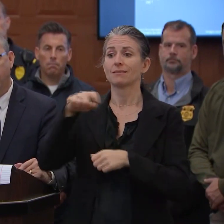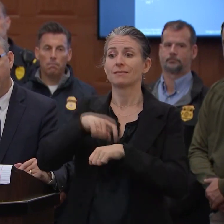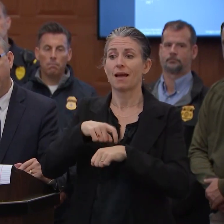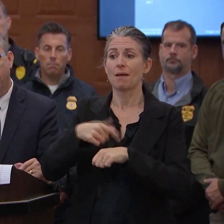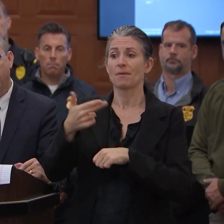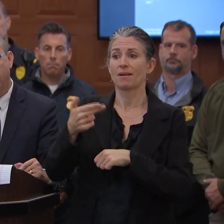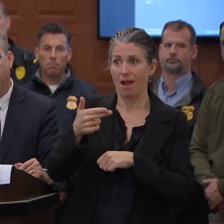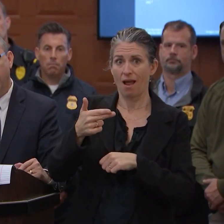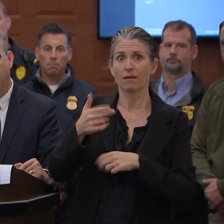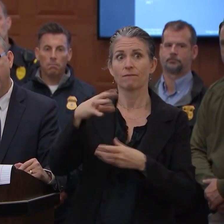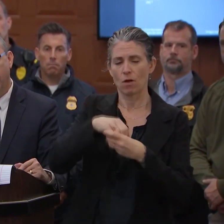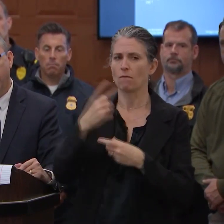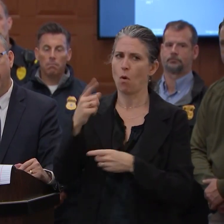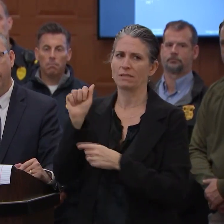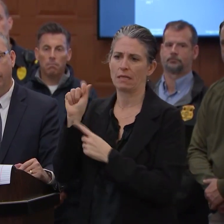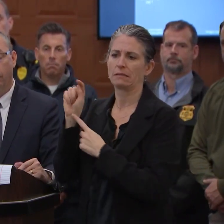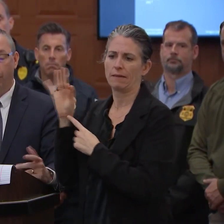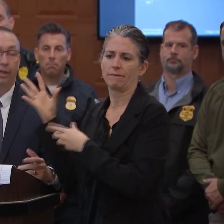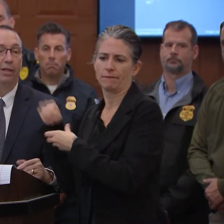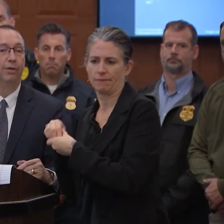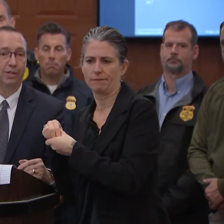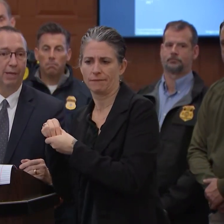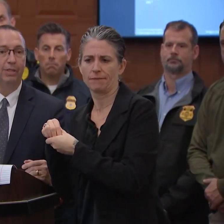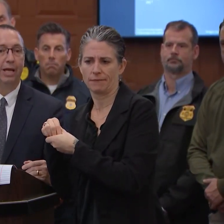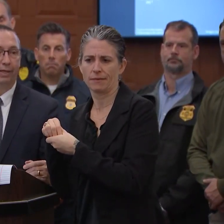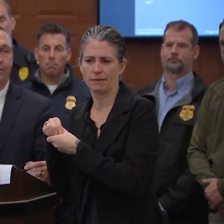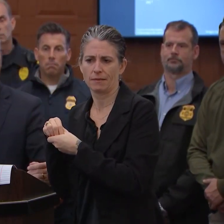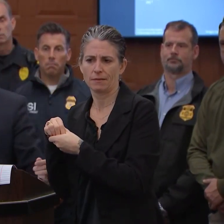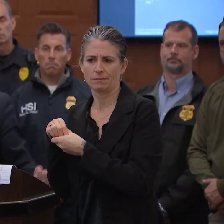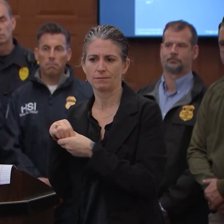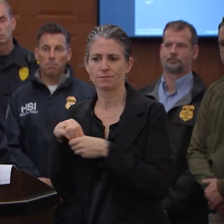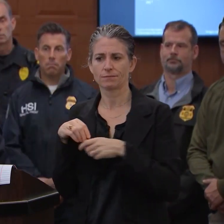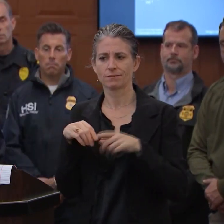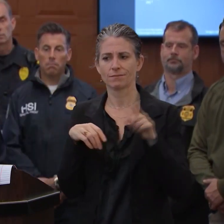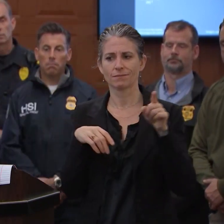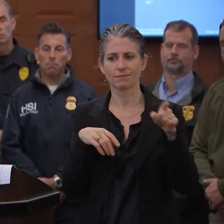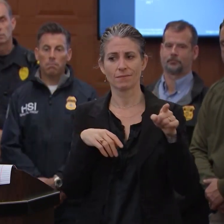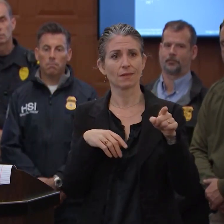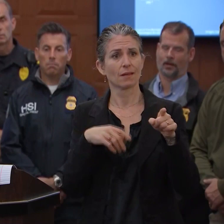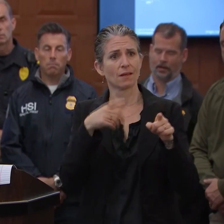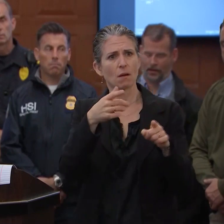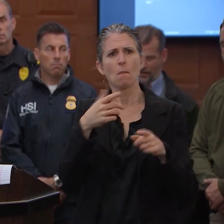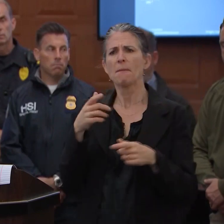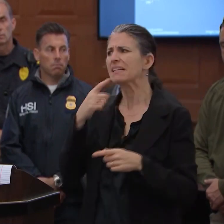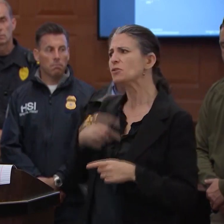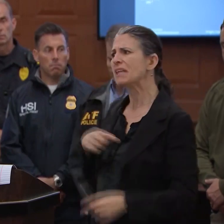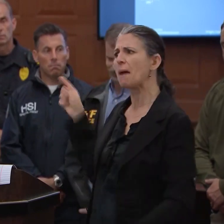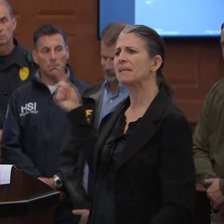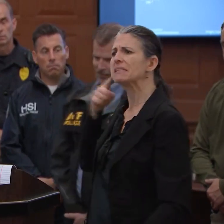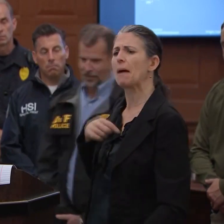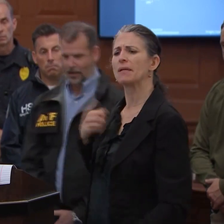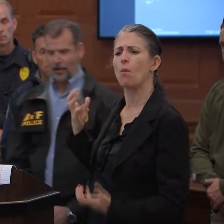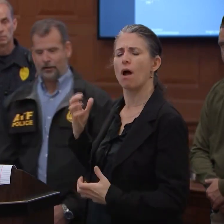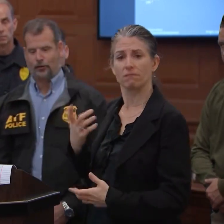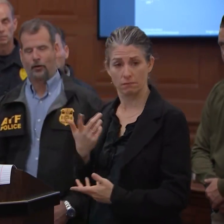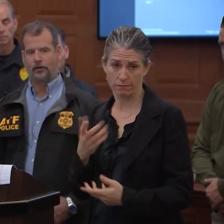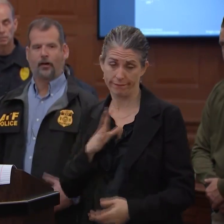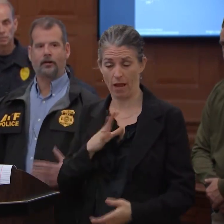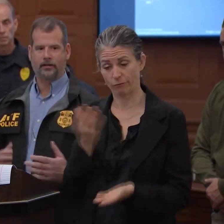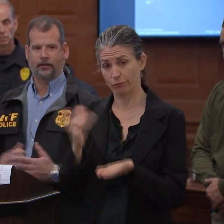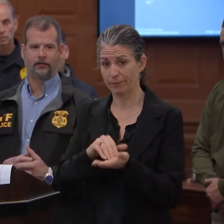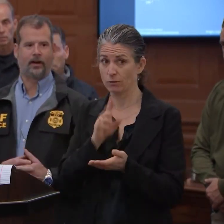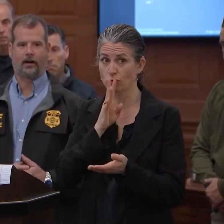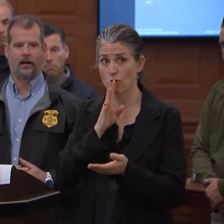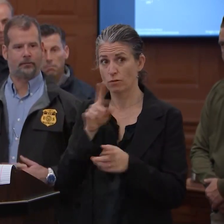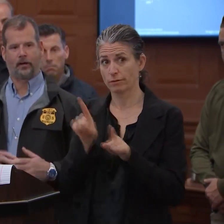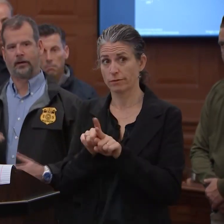But Yep. the ATF is standing behind you. Can they provide They can give you the same exact answer if you like. Would you like to answer that? So as far